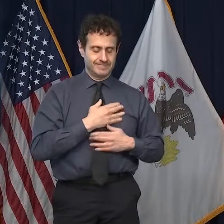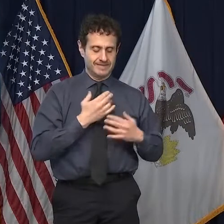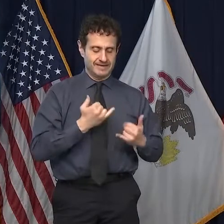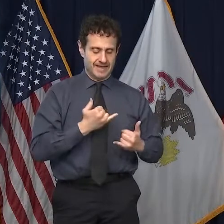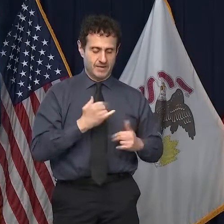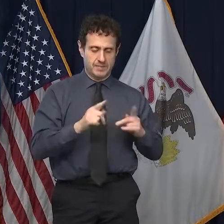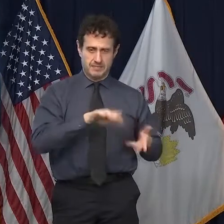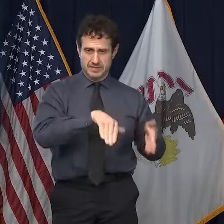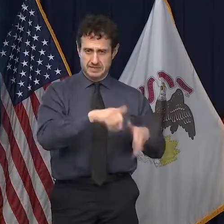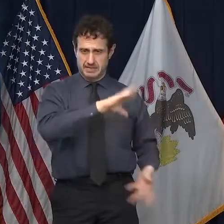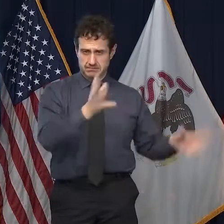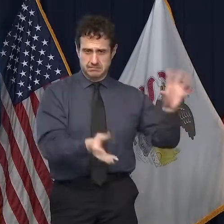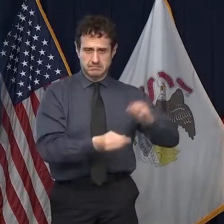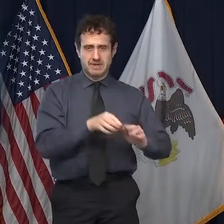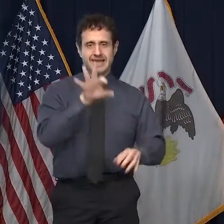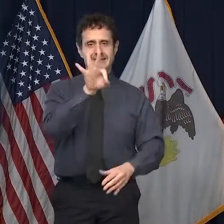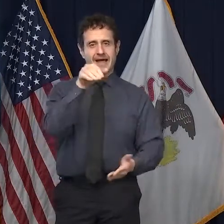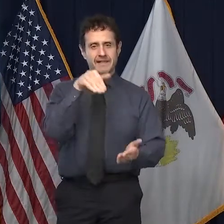of